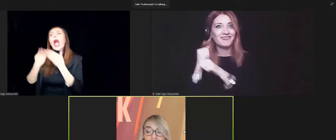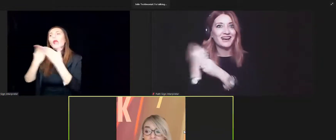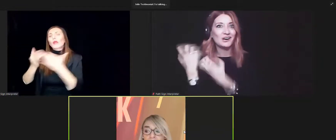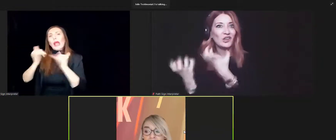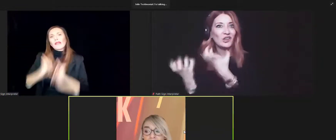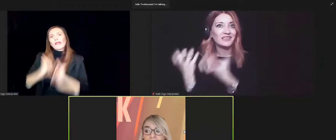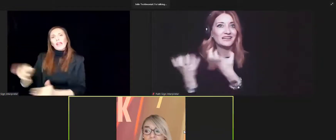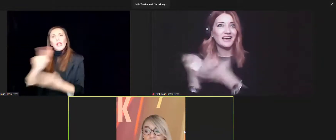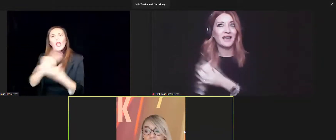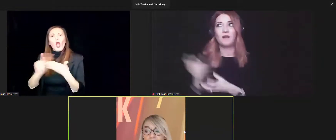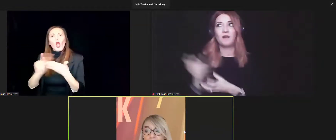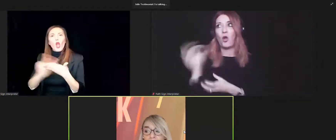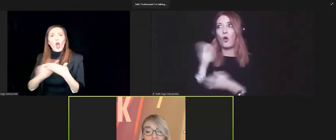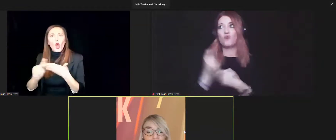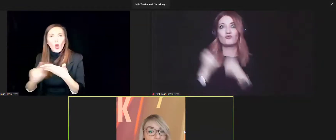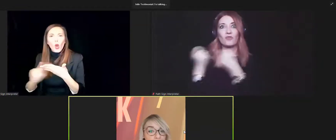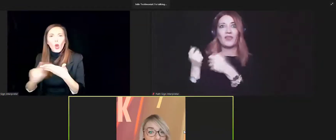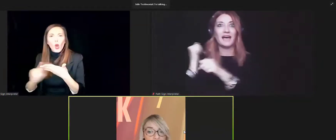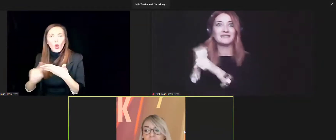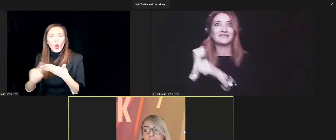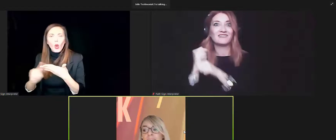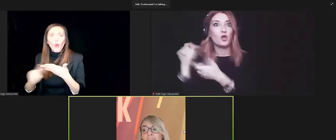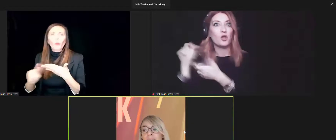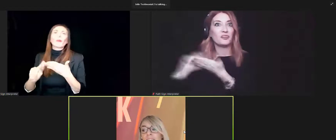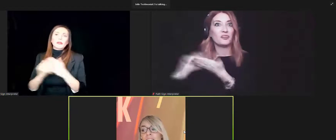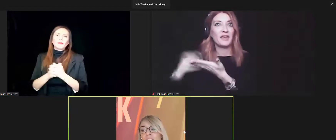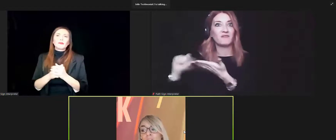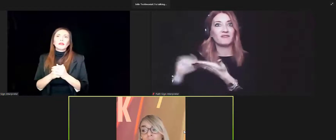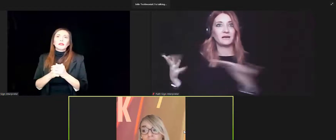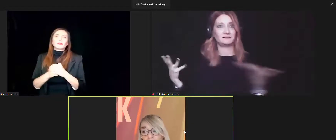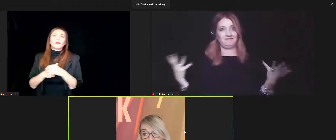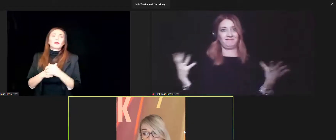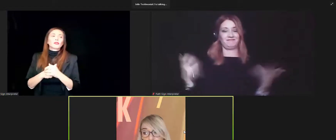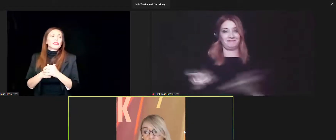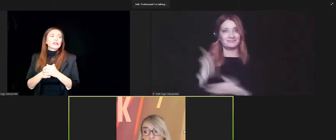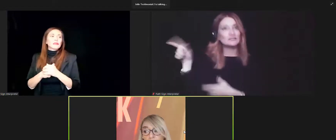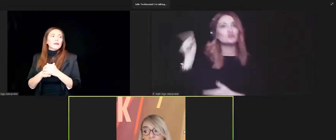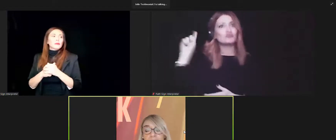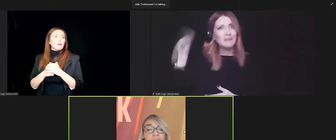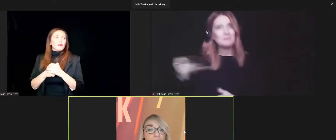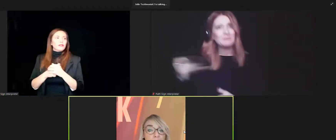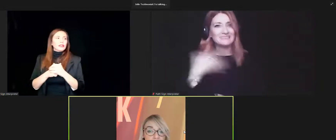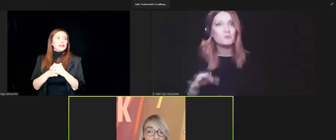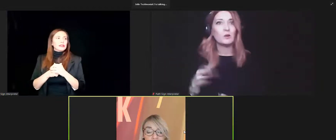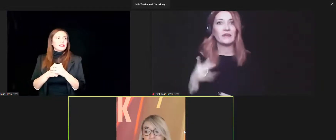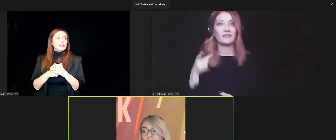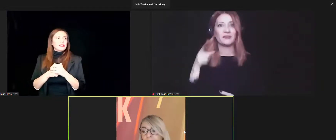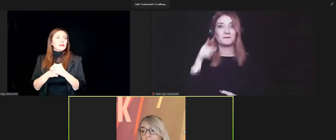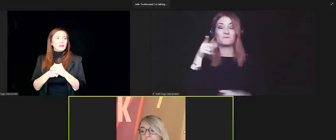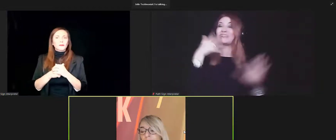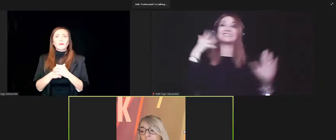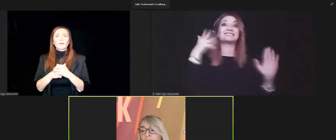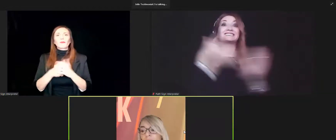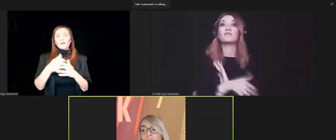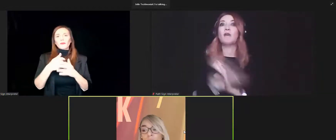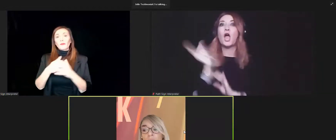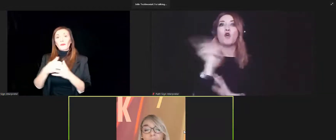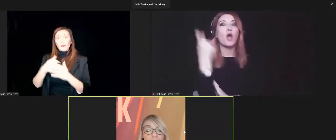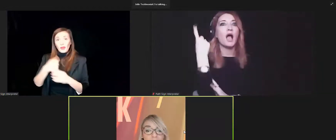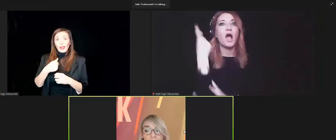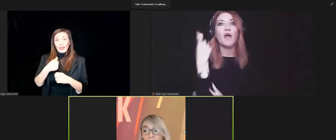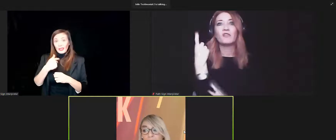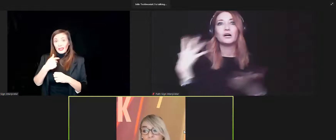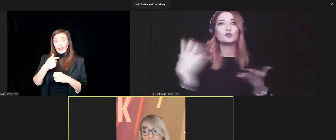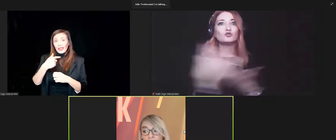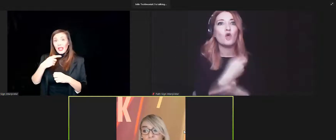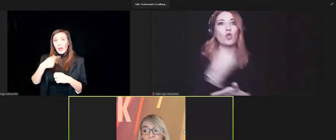Mine understand that my time is precious. So he does what needs to be done. So I